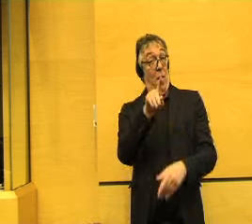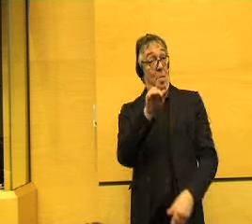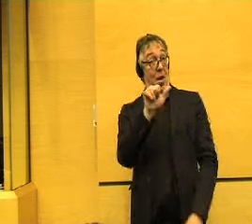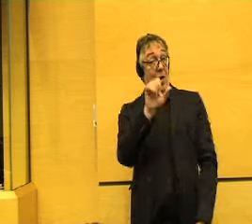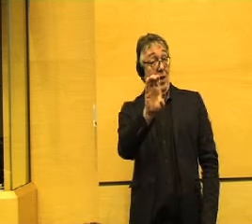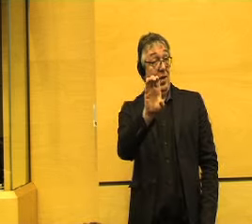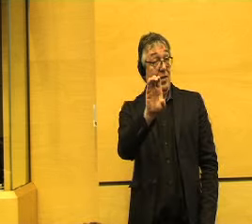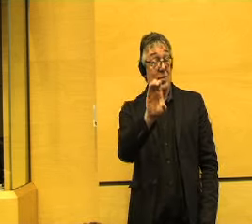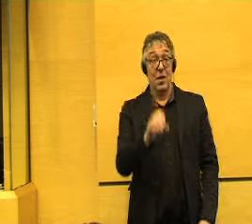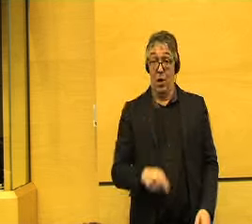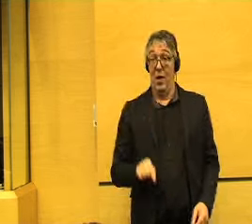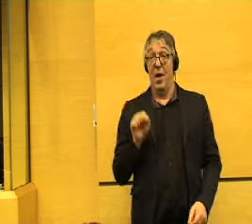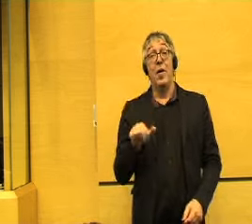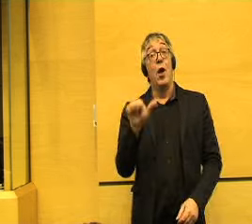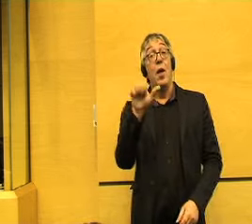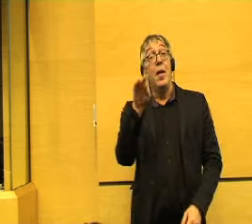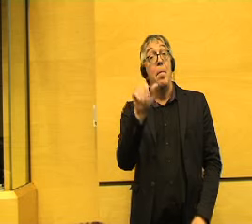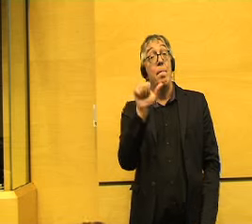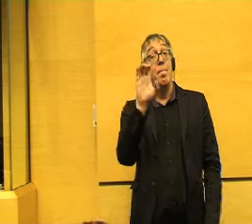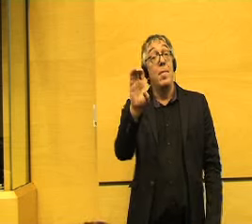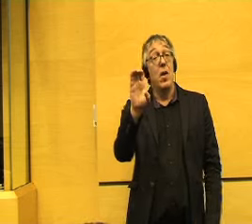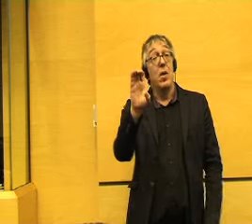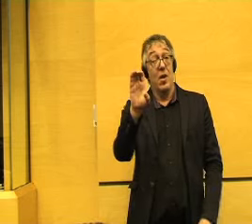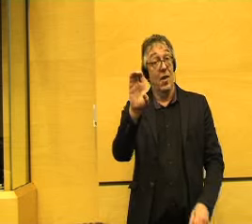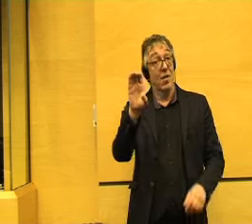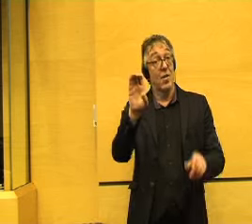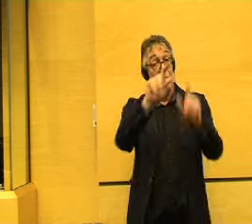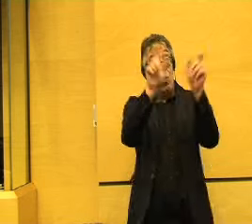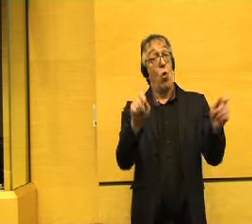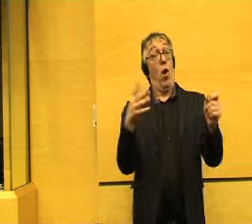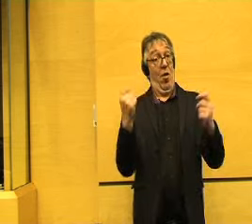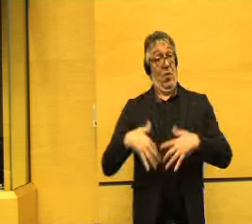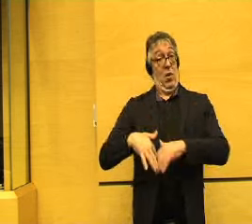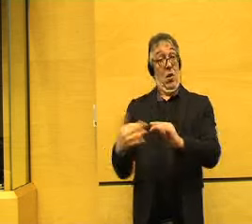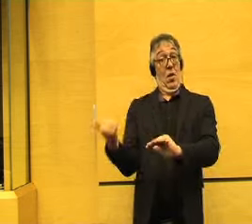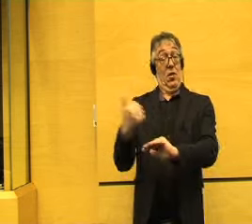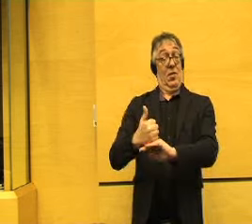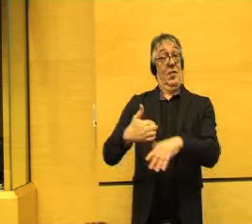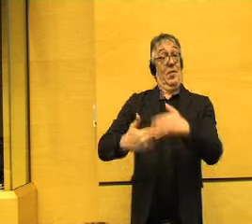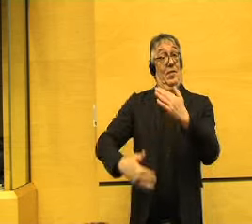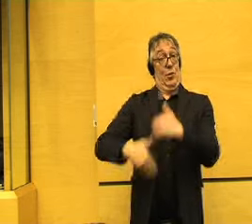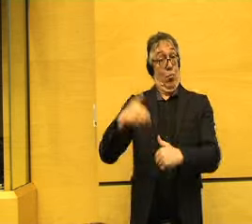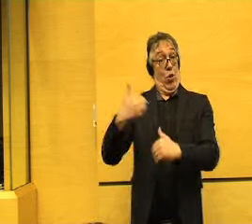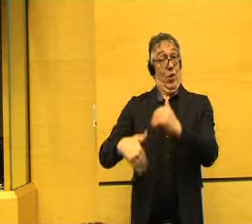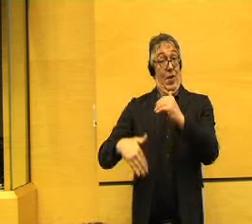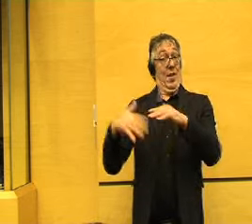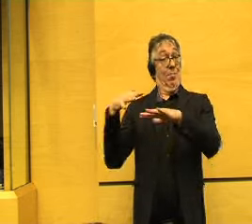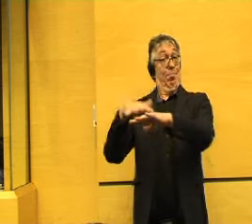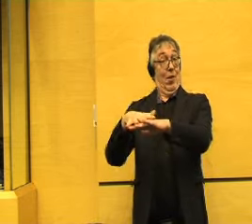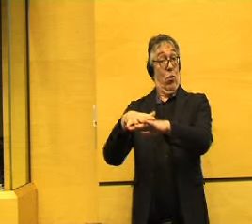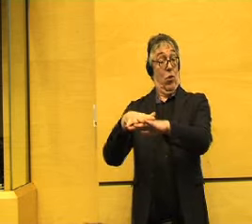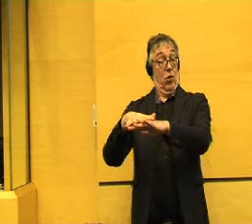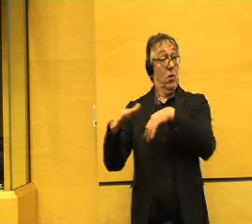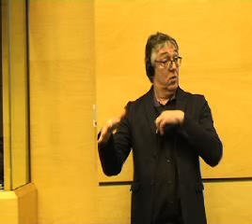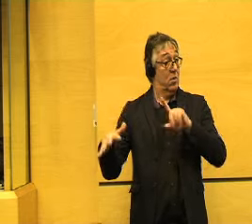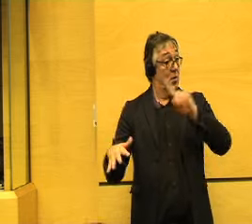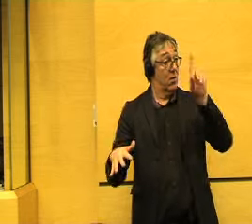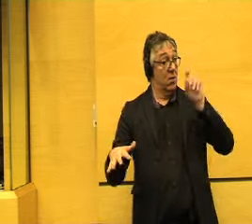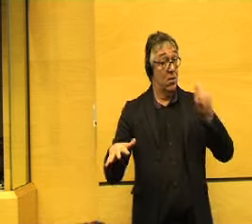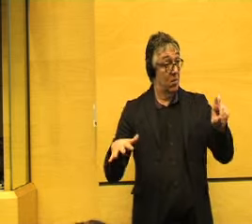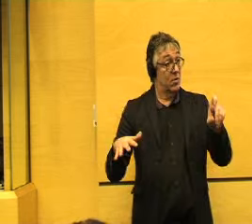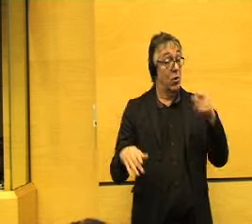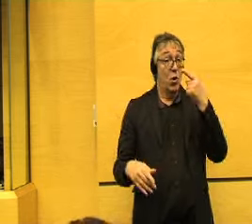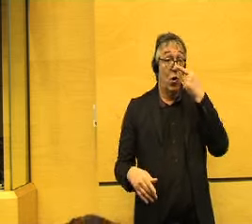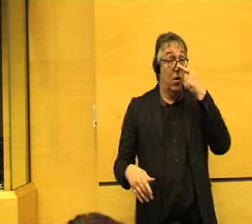was established within the APEC framework. So my question is that, has the state party taken an